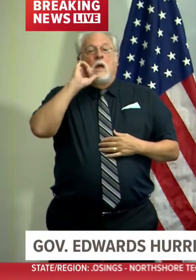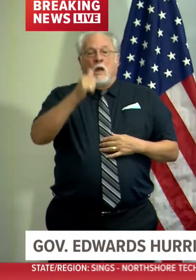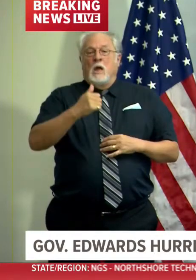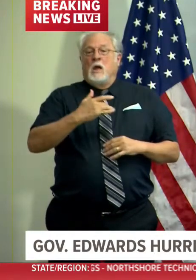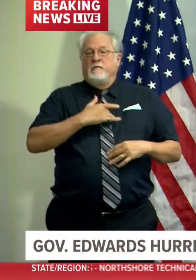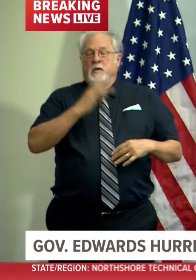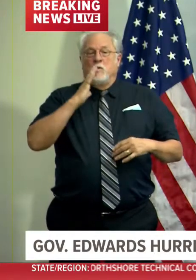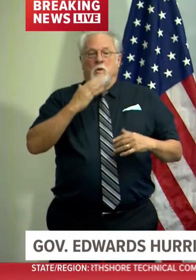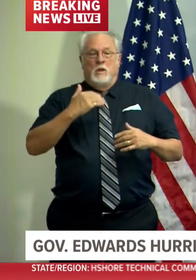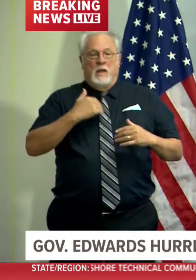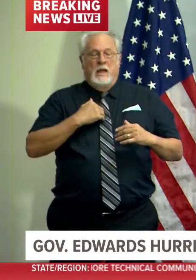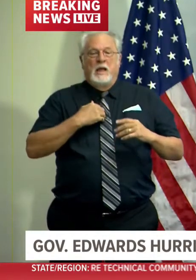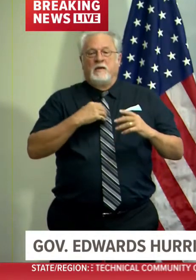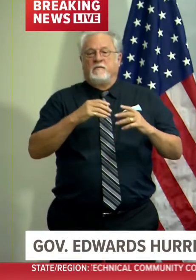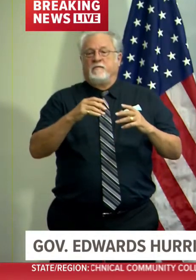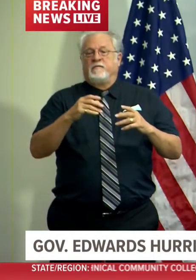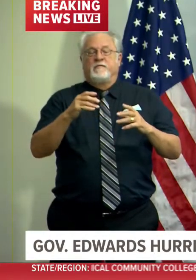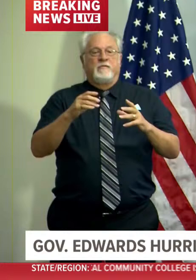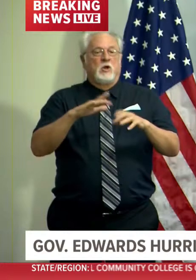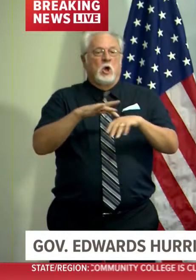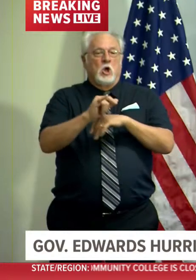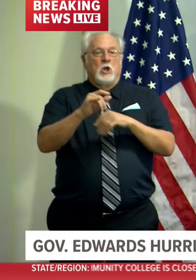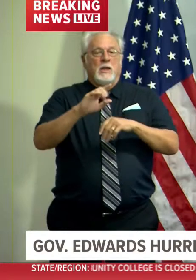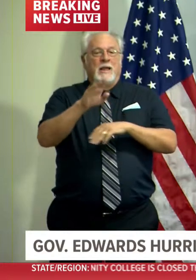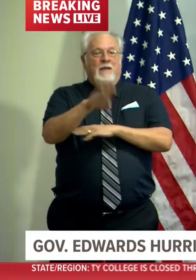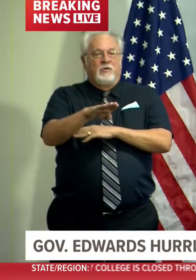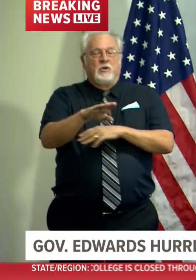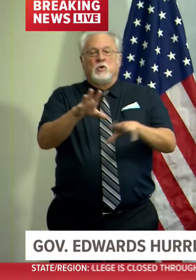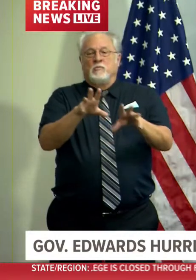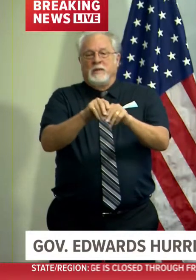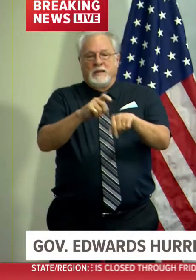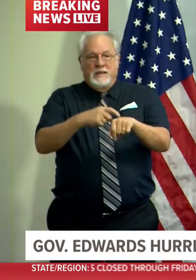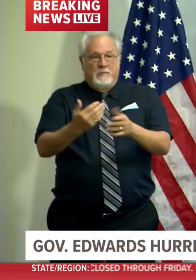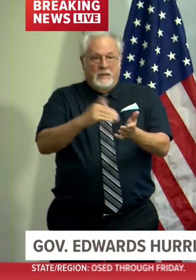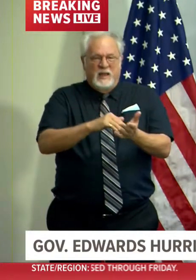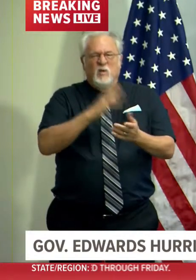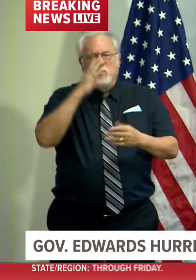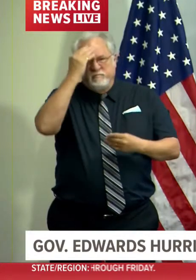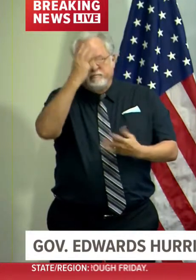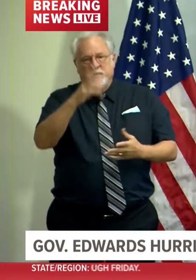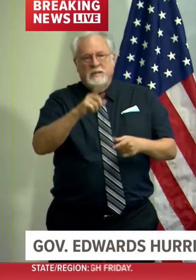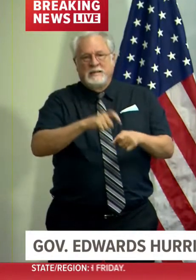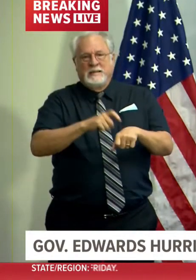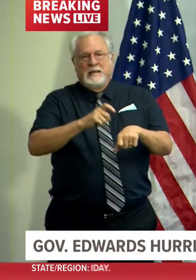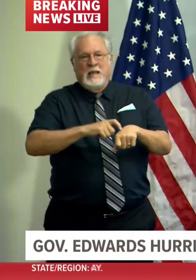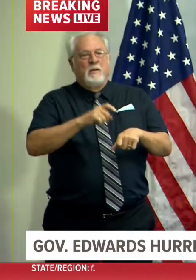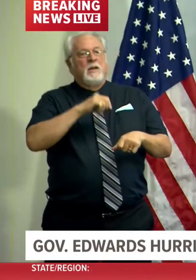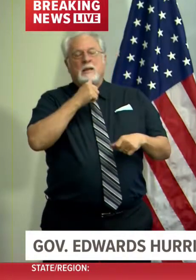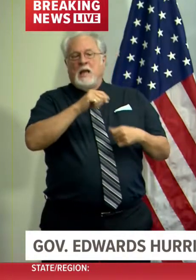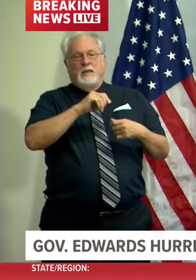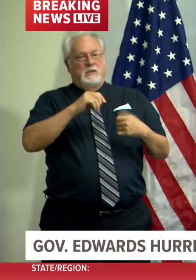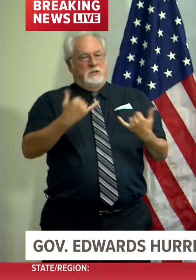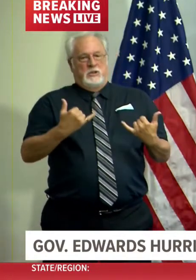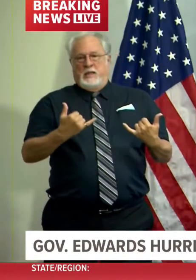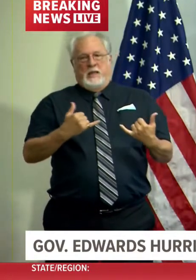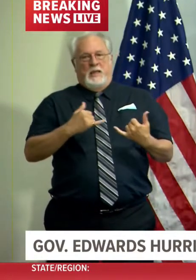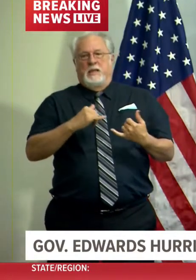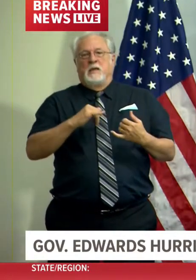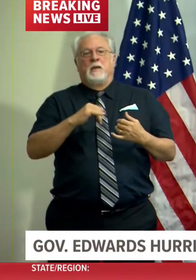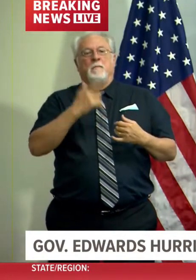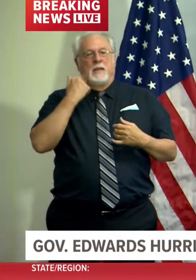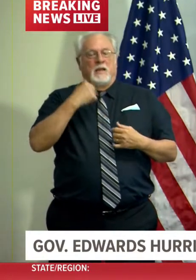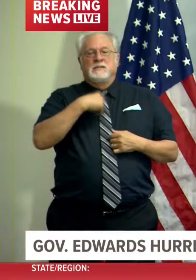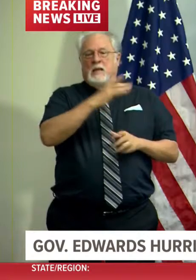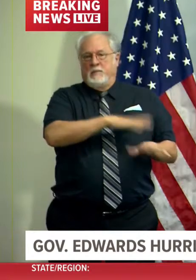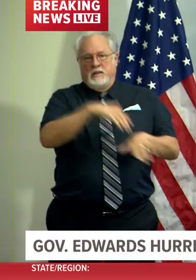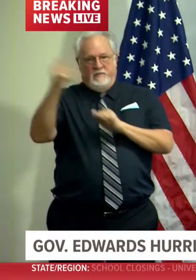anticipate doing a media briefing in the early afternoon. We'll let you know the exact time. There will not be another scheduled briefing today because I'll